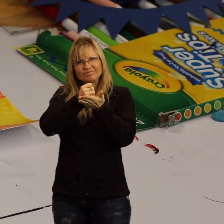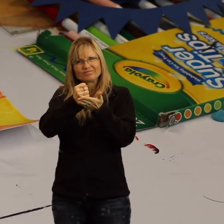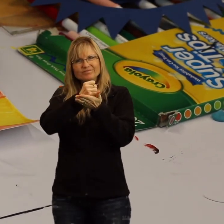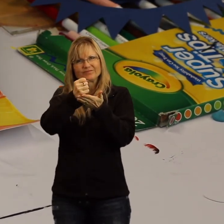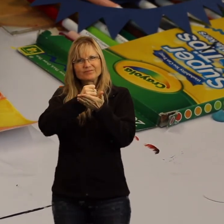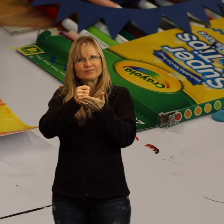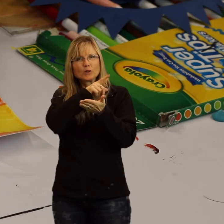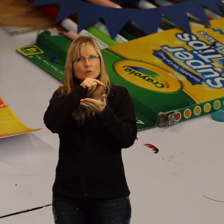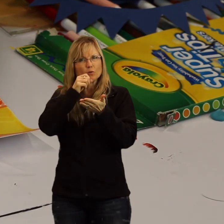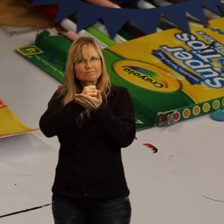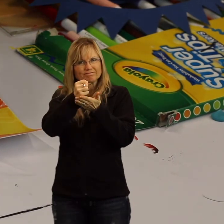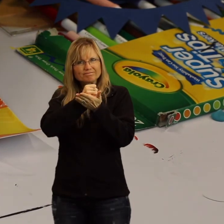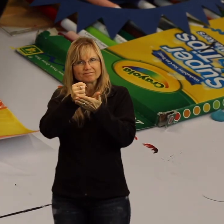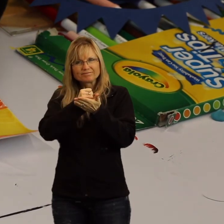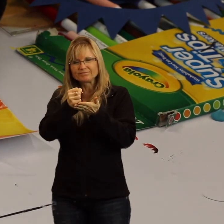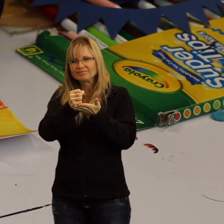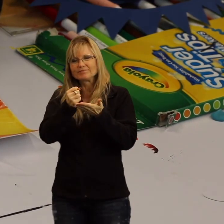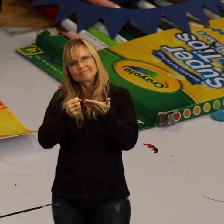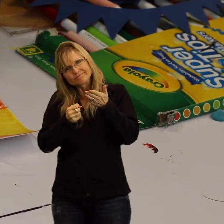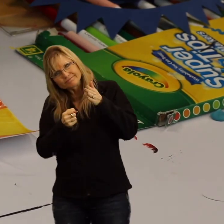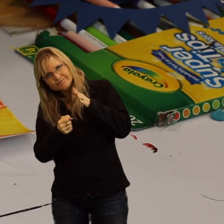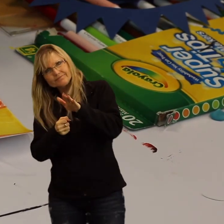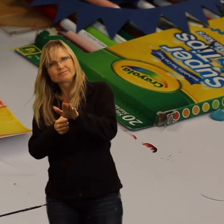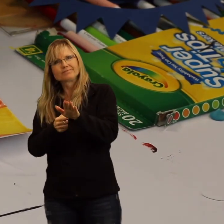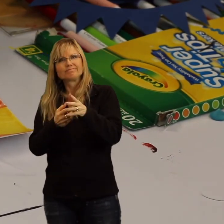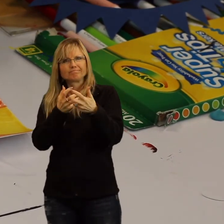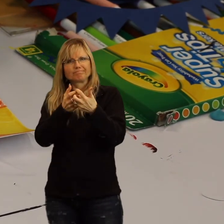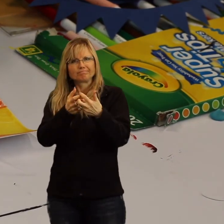Add glue. And line it up.